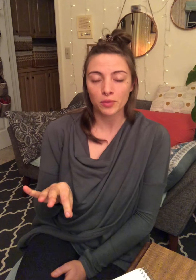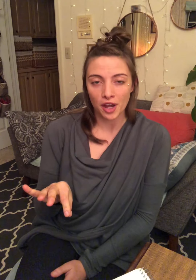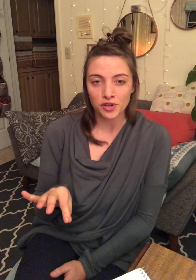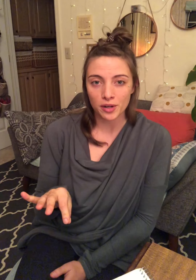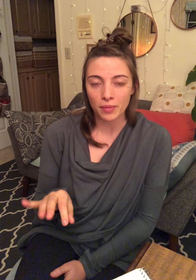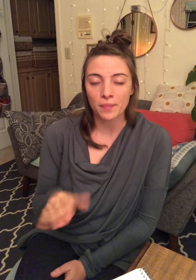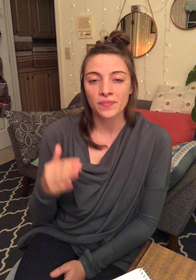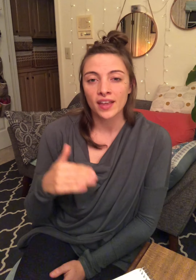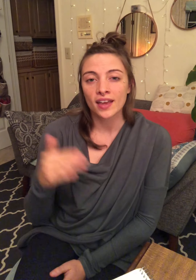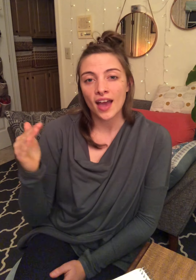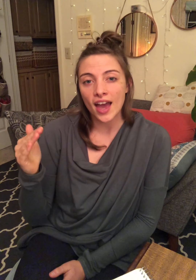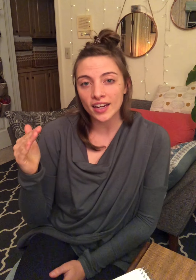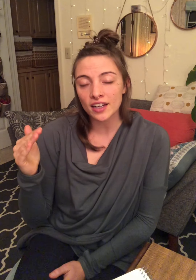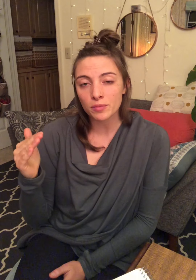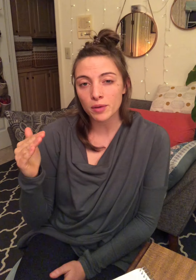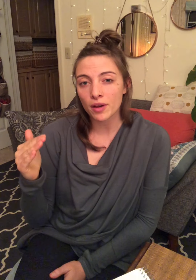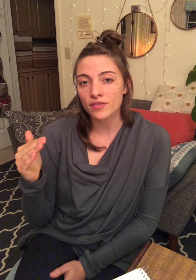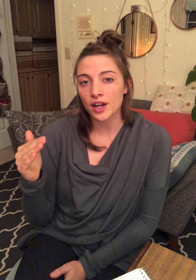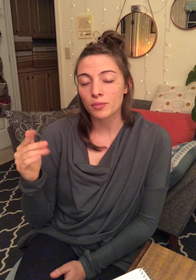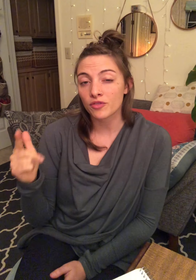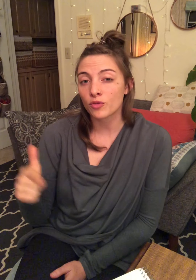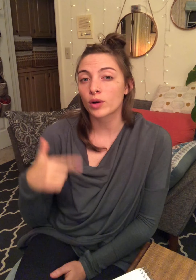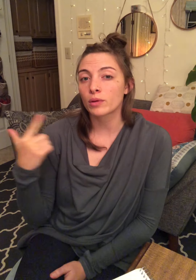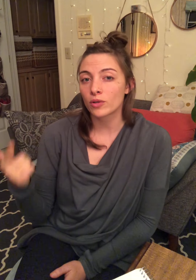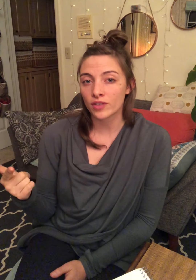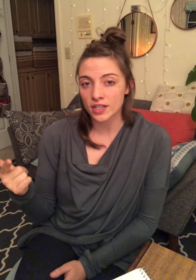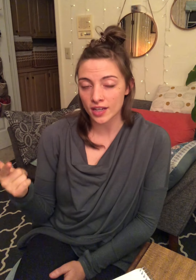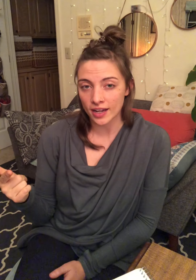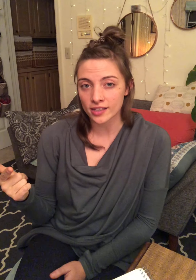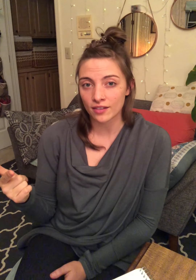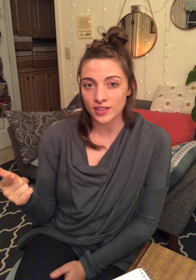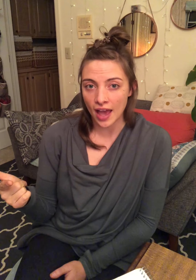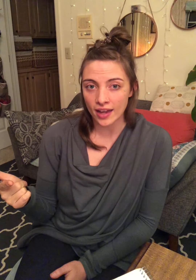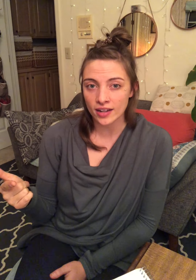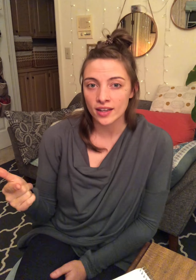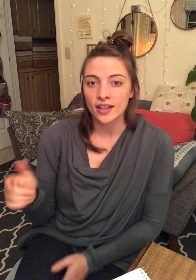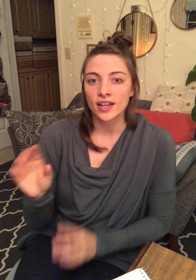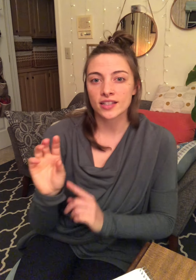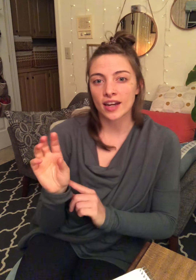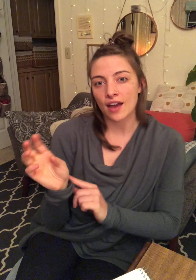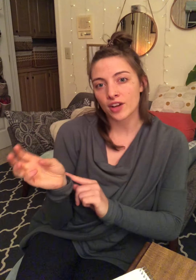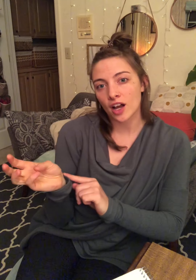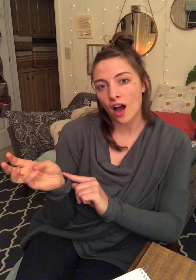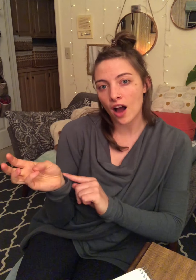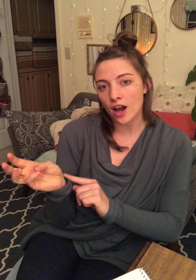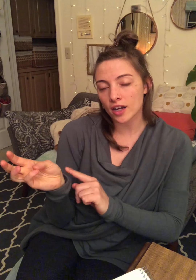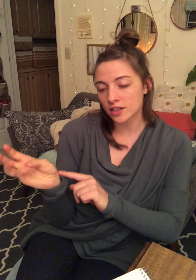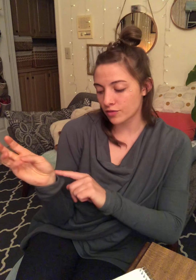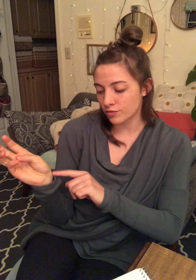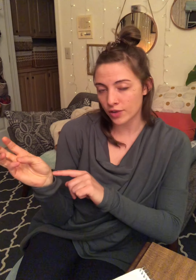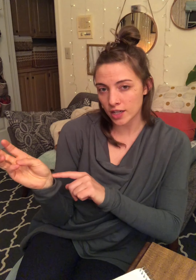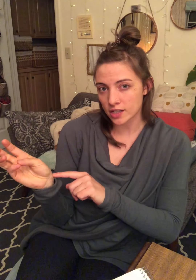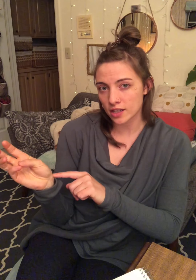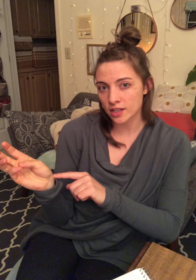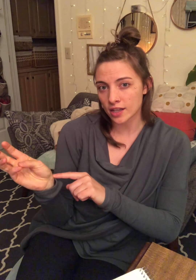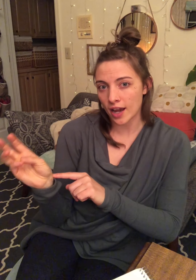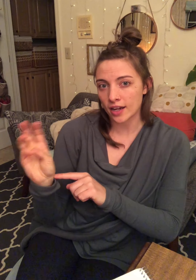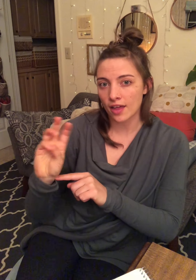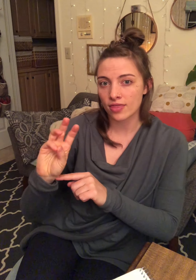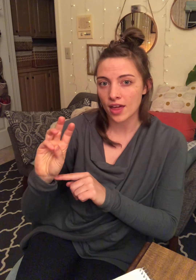100, but any number above there before we move into the next set of 10 is going to have a cocked wrist to the side, and then we'll